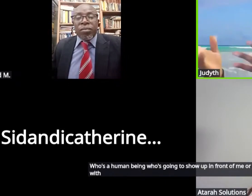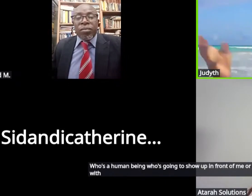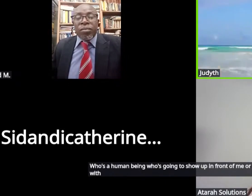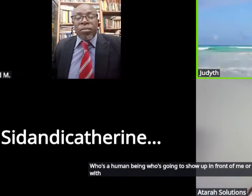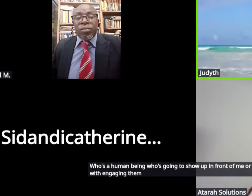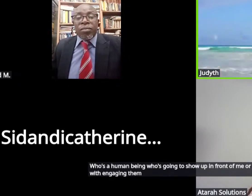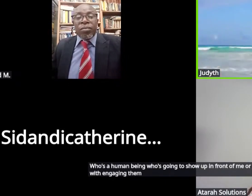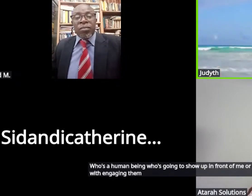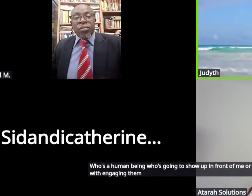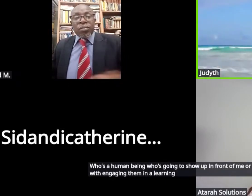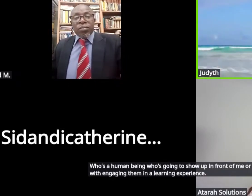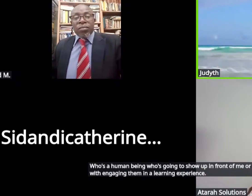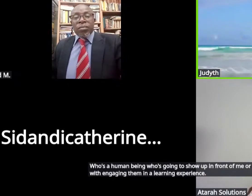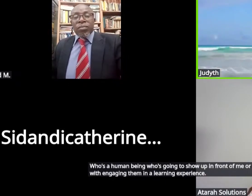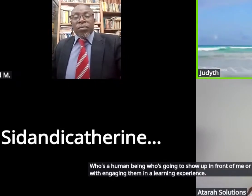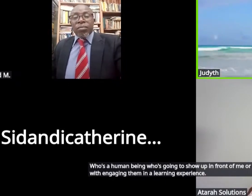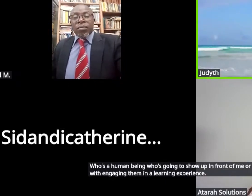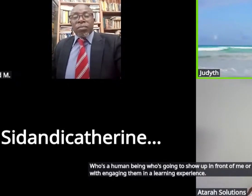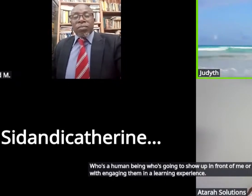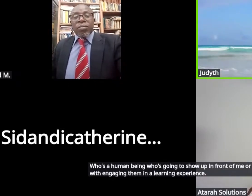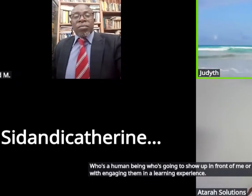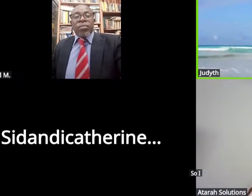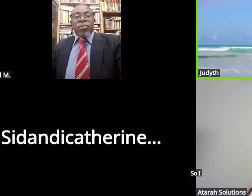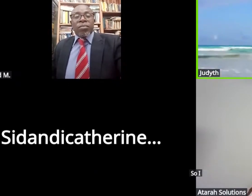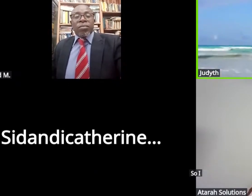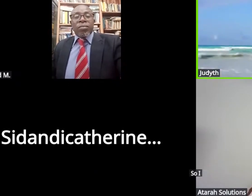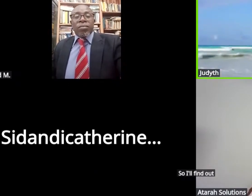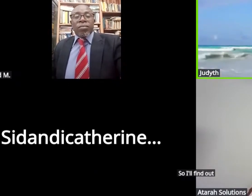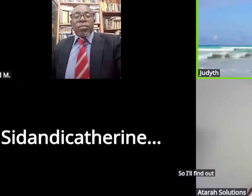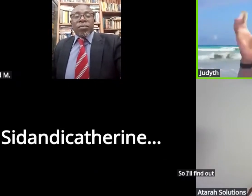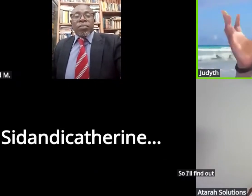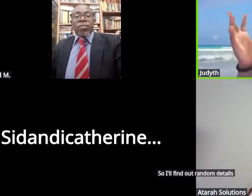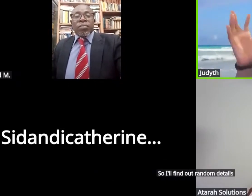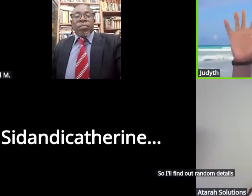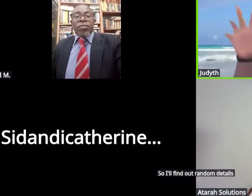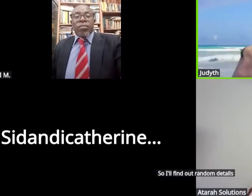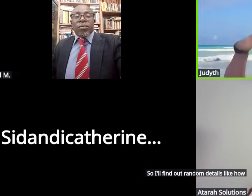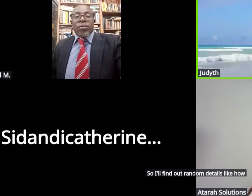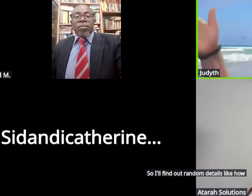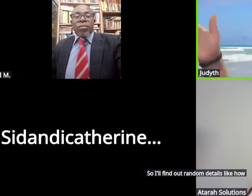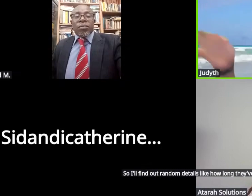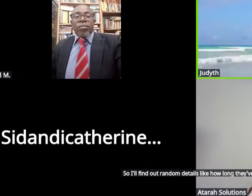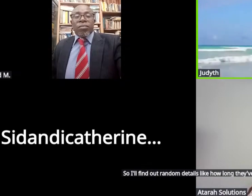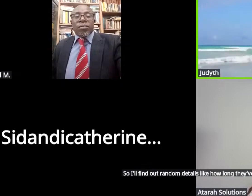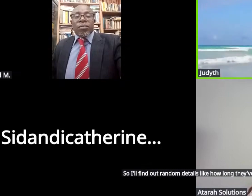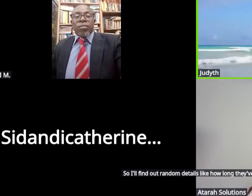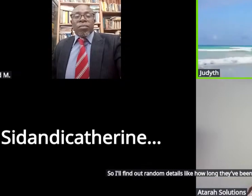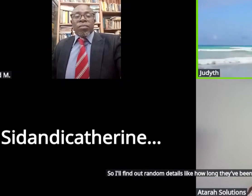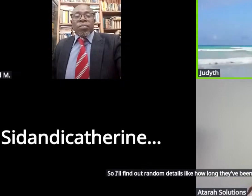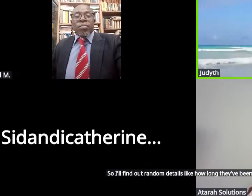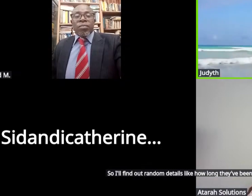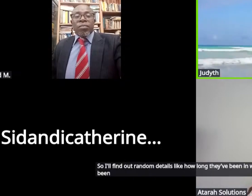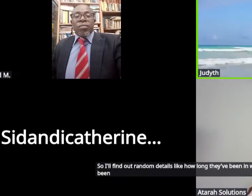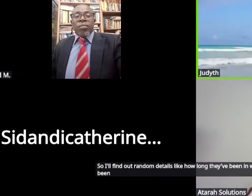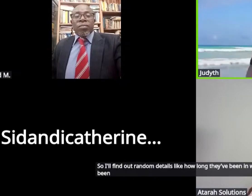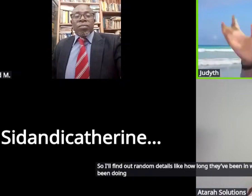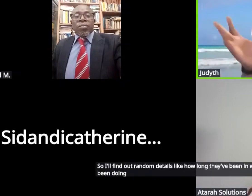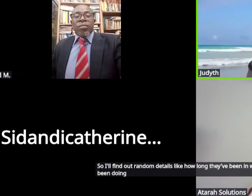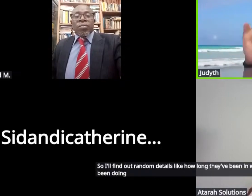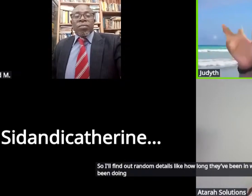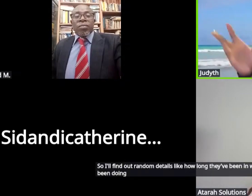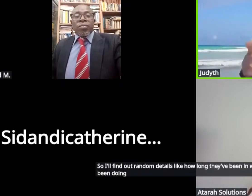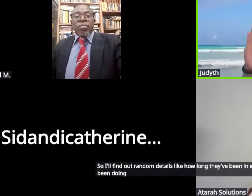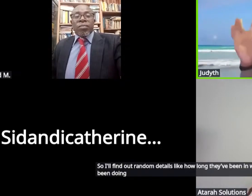learning experience. So I'll find out random details like how long they've been in whatever they've been doing. If anyone